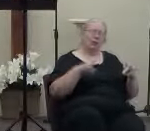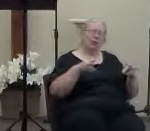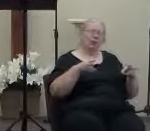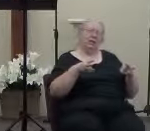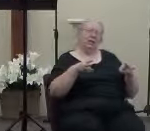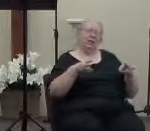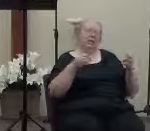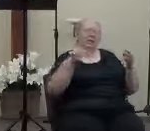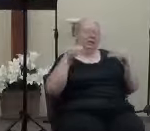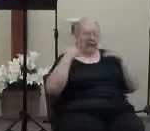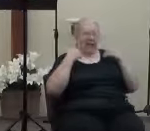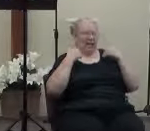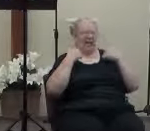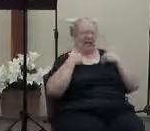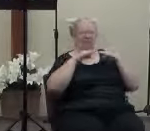He's called us to do.